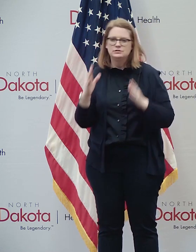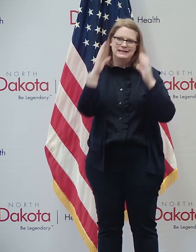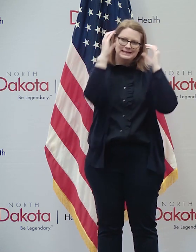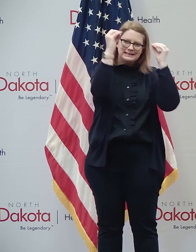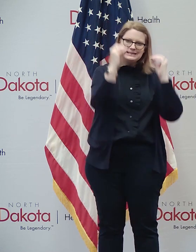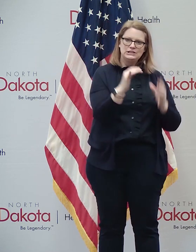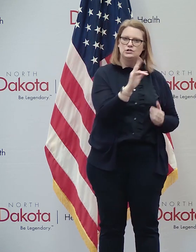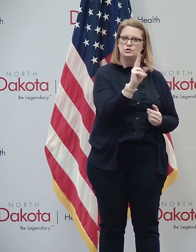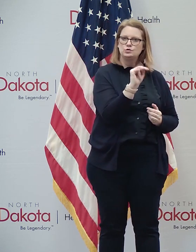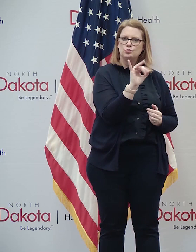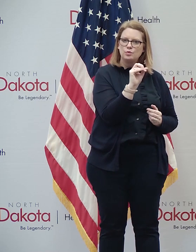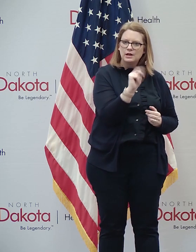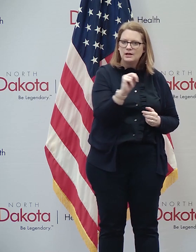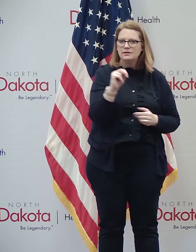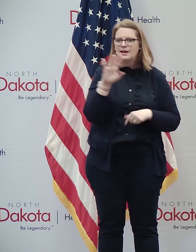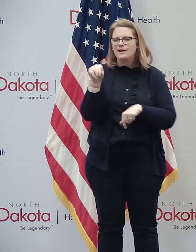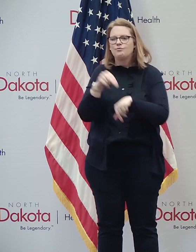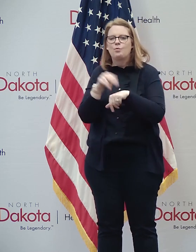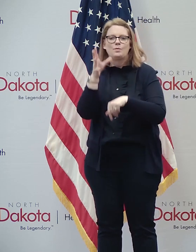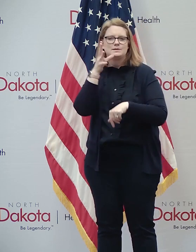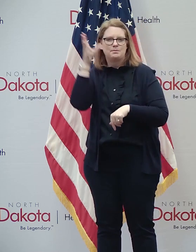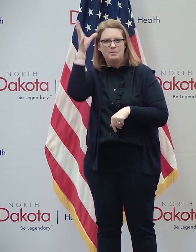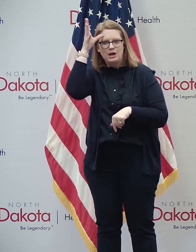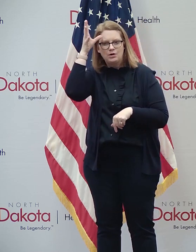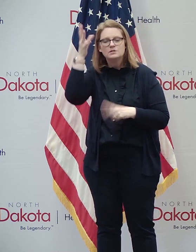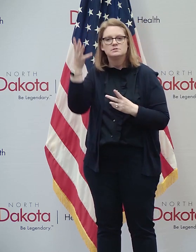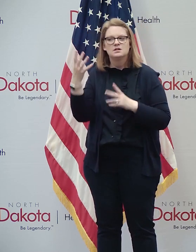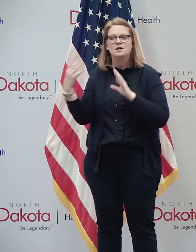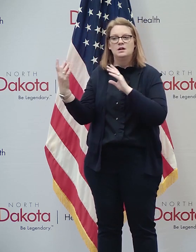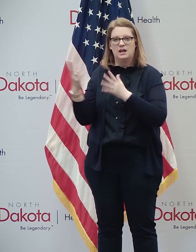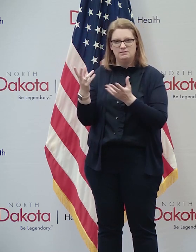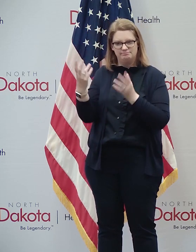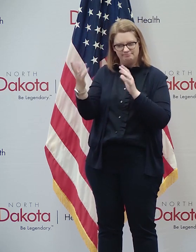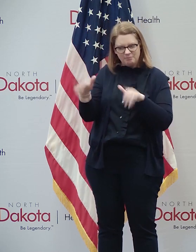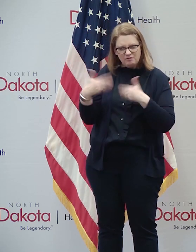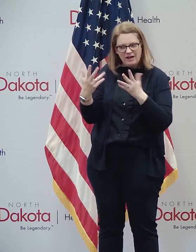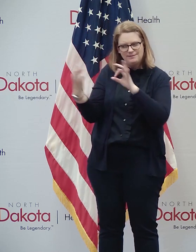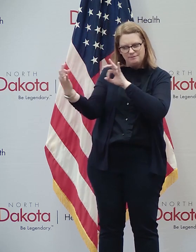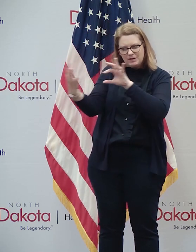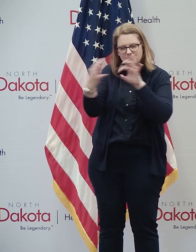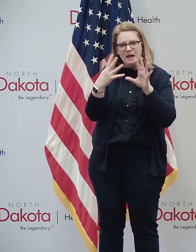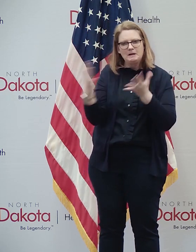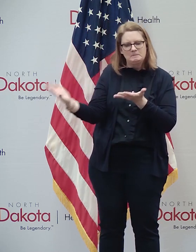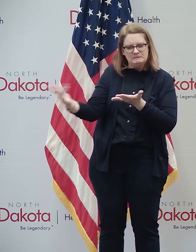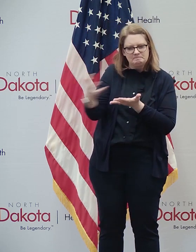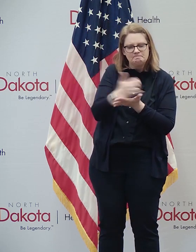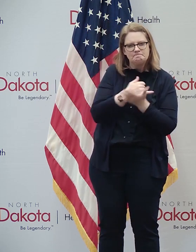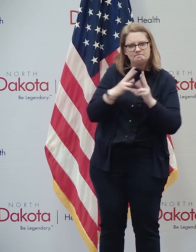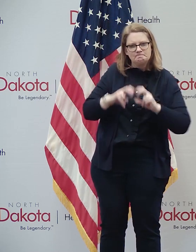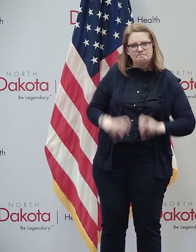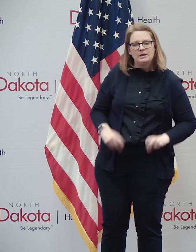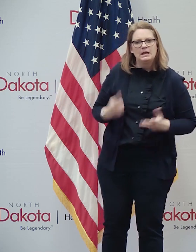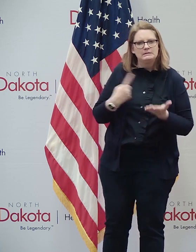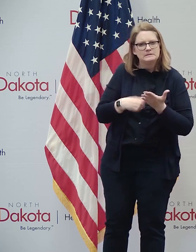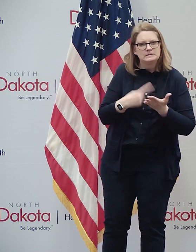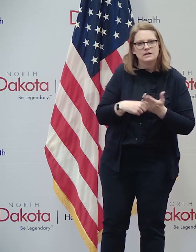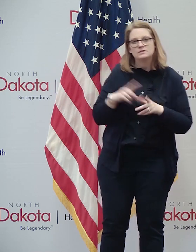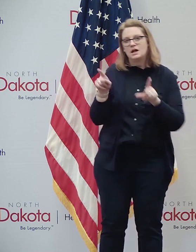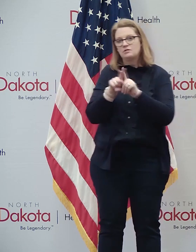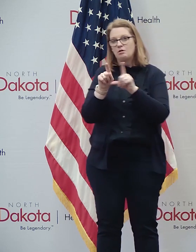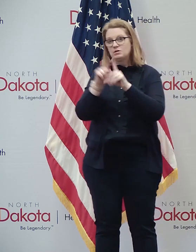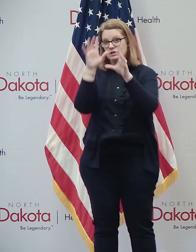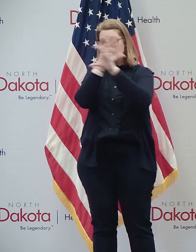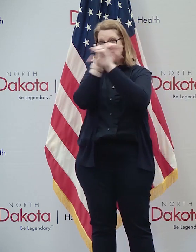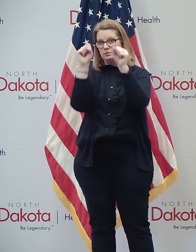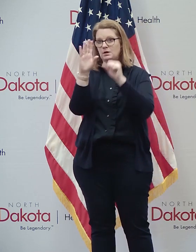union, and of course parents who we listen to about this as well. And of course Superintendent Baesler always getting input from all